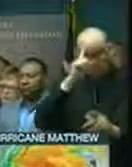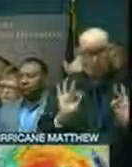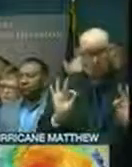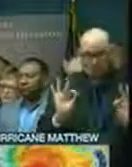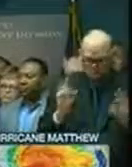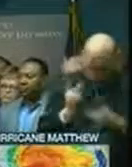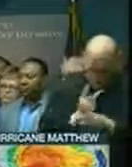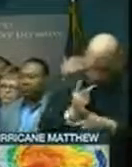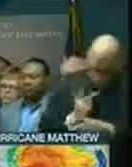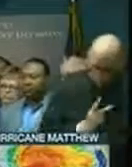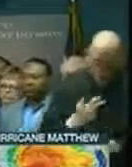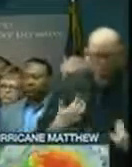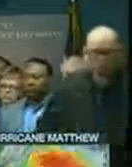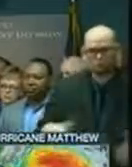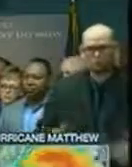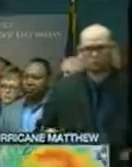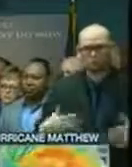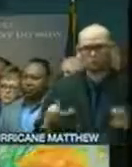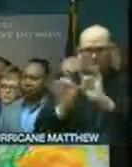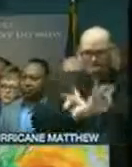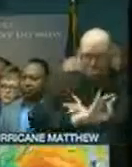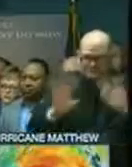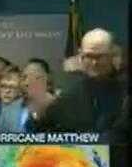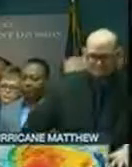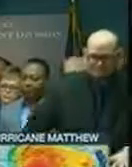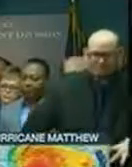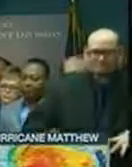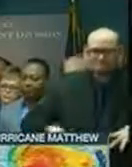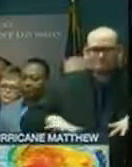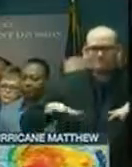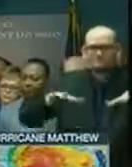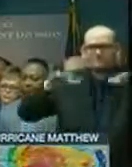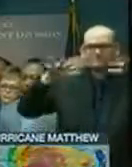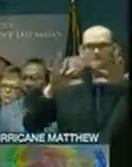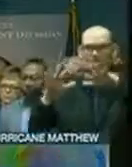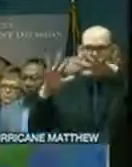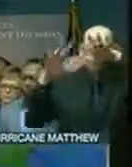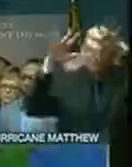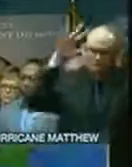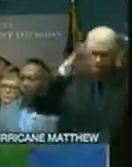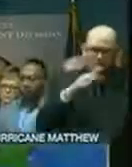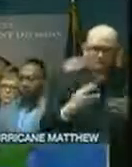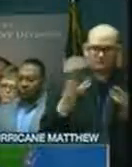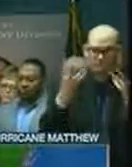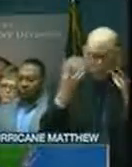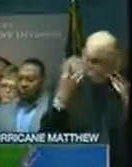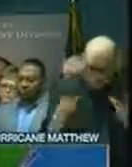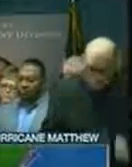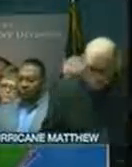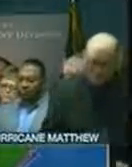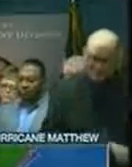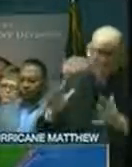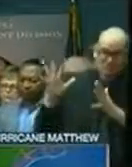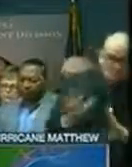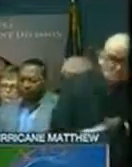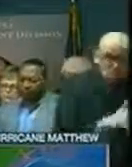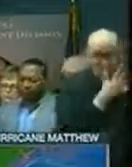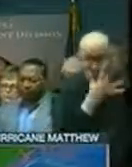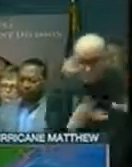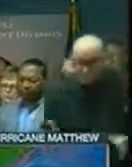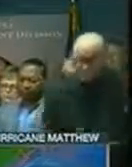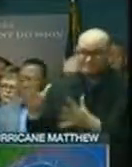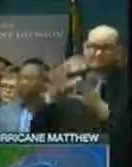looking at major winds. We are looking at wet grounds, which could be flood-like, like what we saw last year.